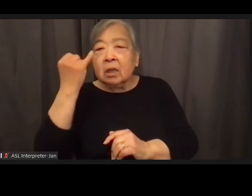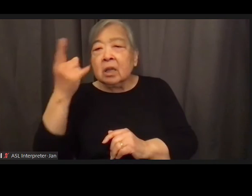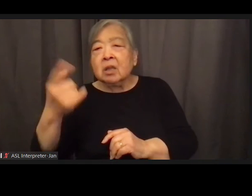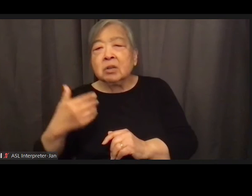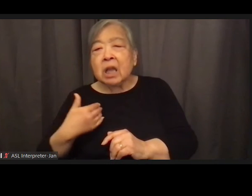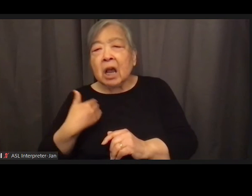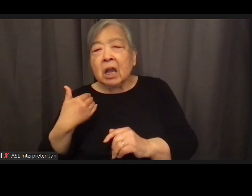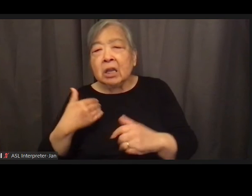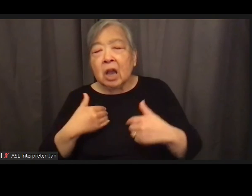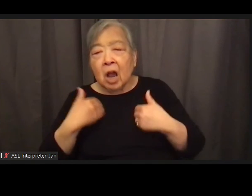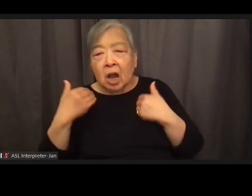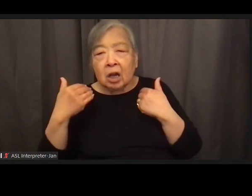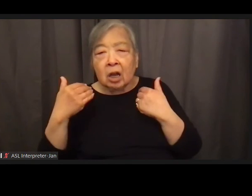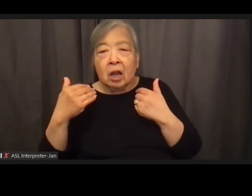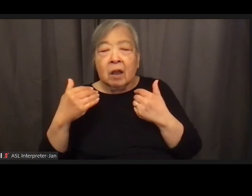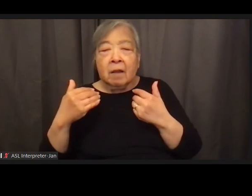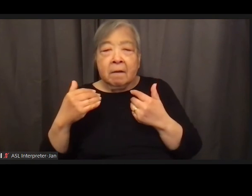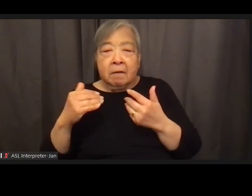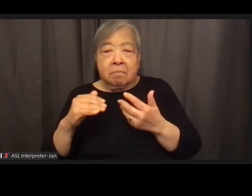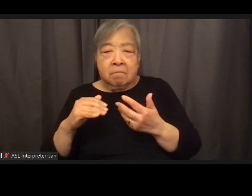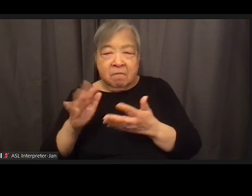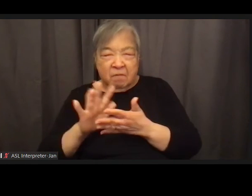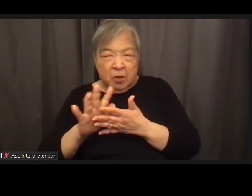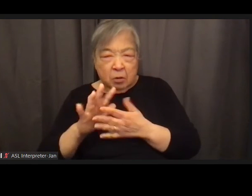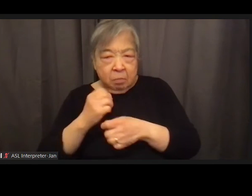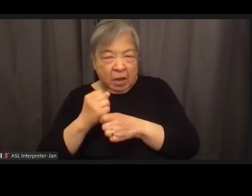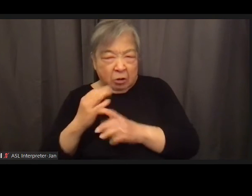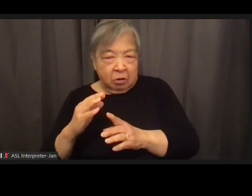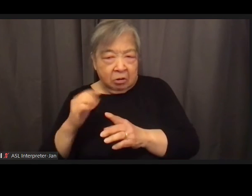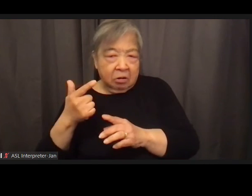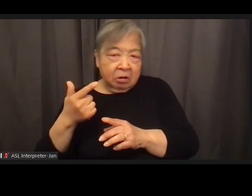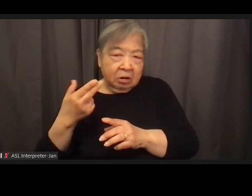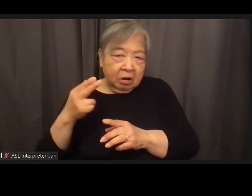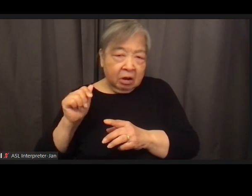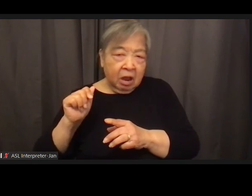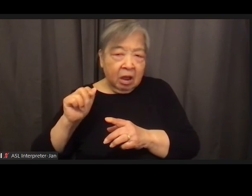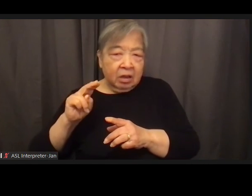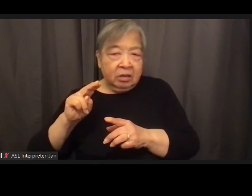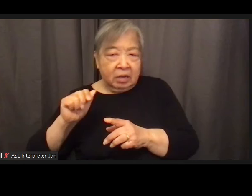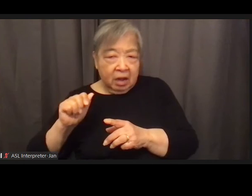Italian Ghanaian filmmaker who made several films